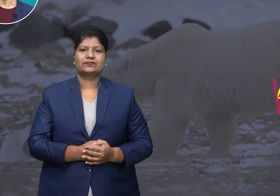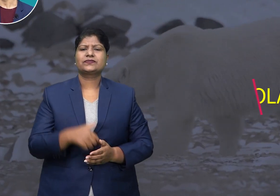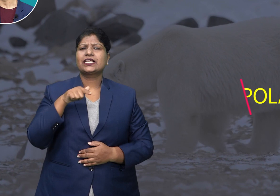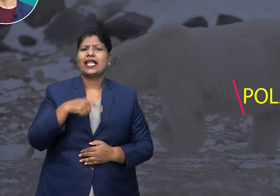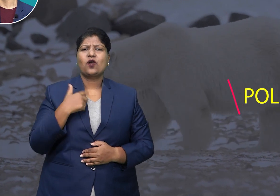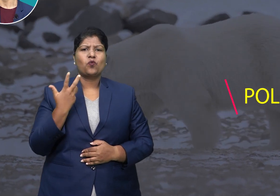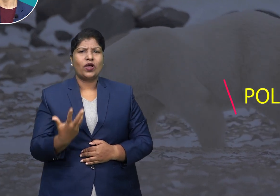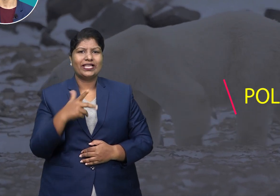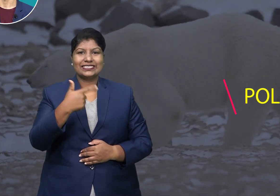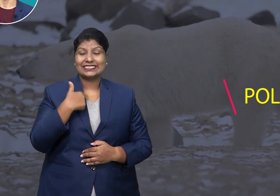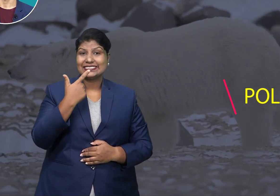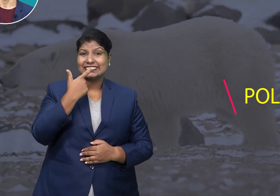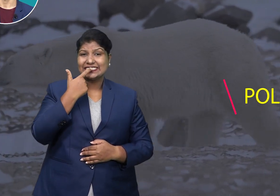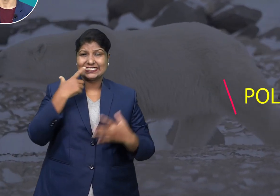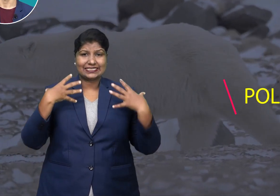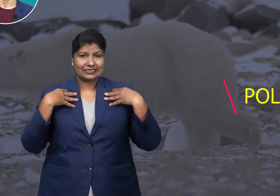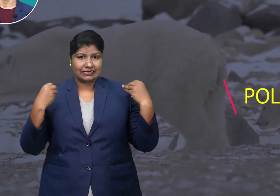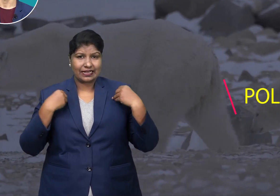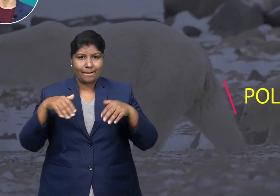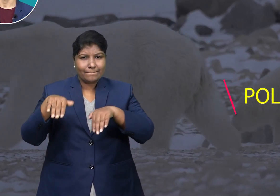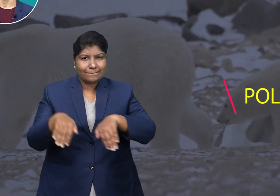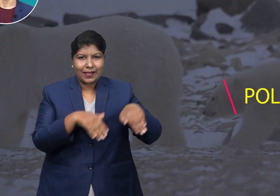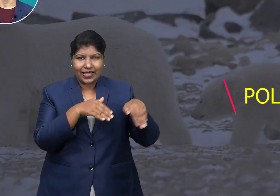Why do polar bears